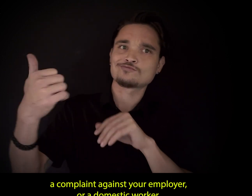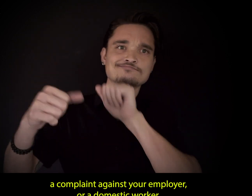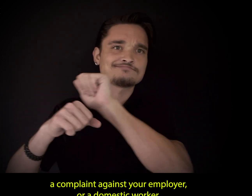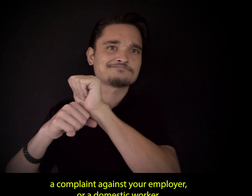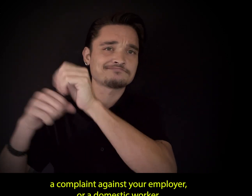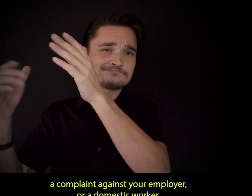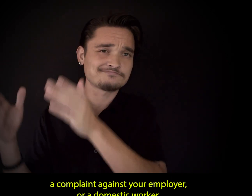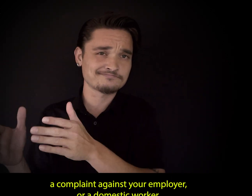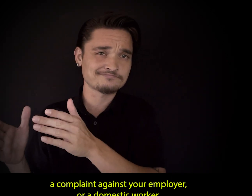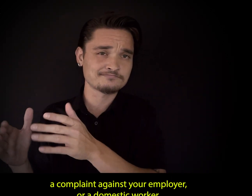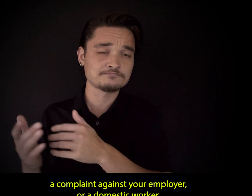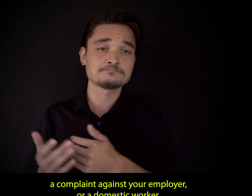worker,